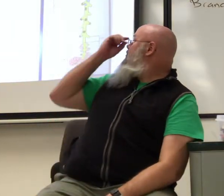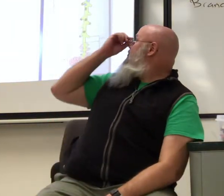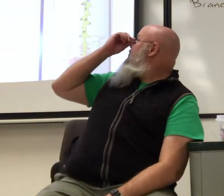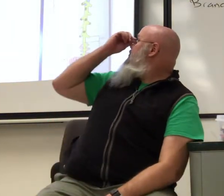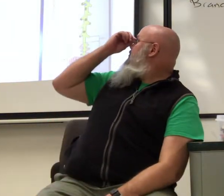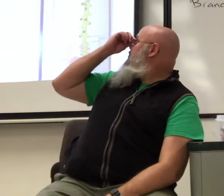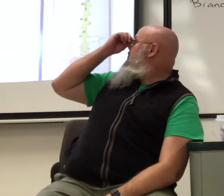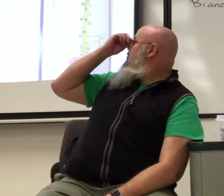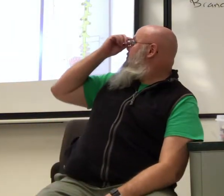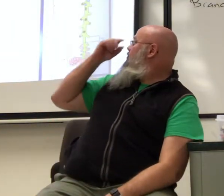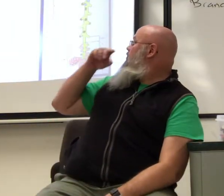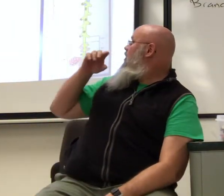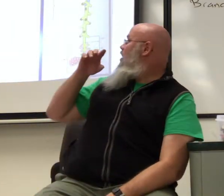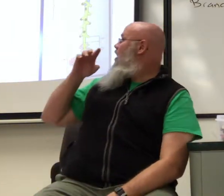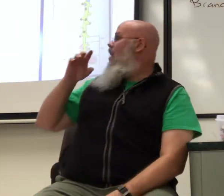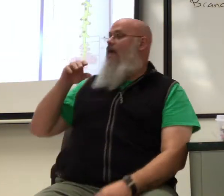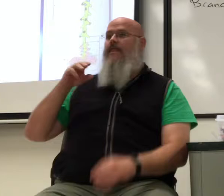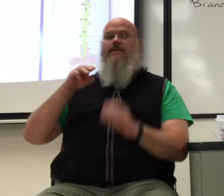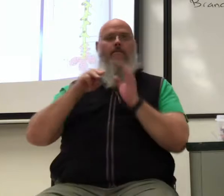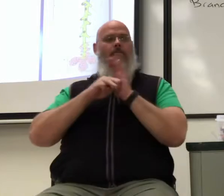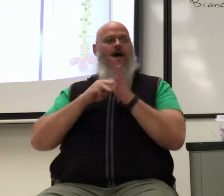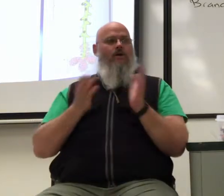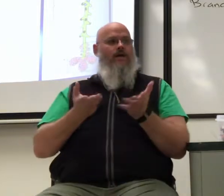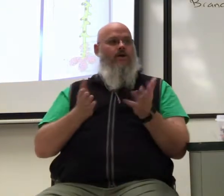That's the circulation. Here's a model we have in the room.